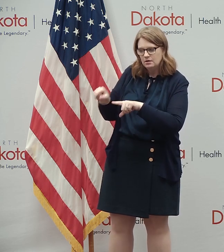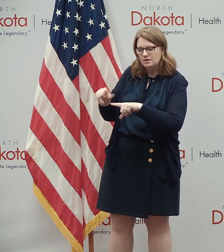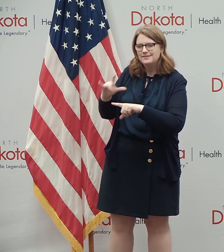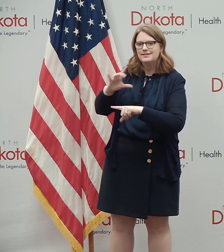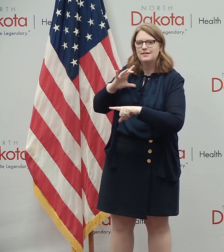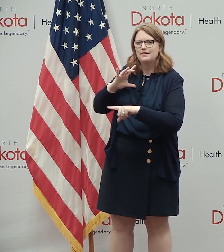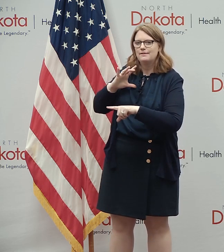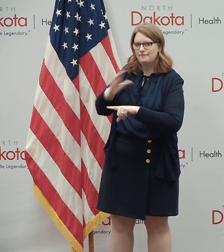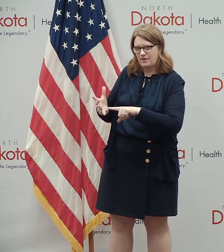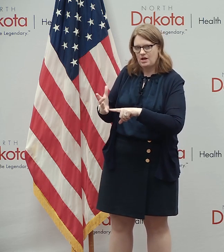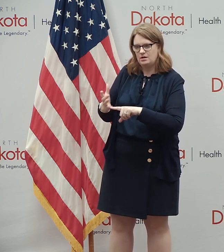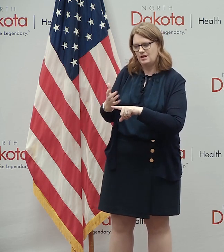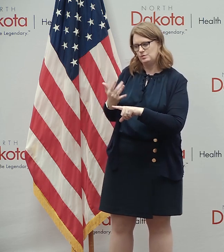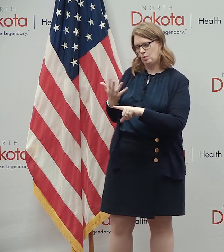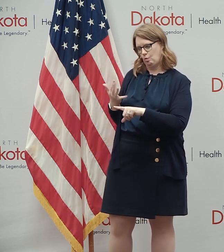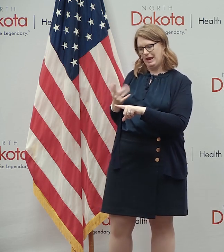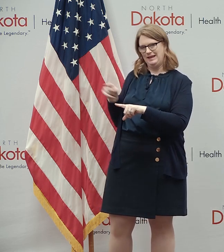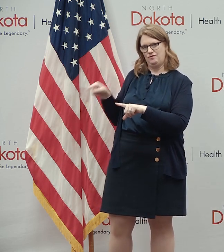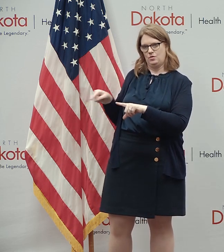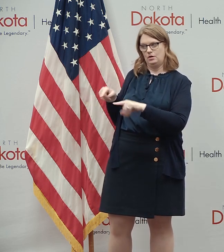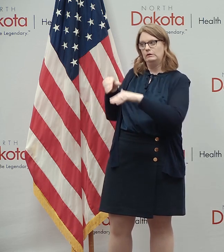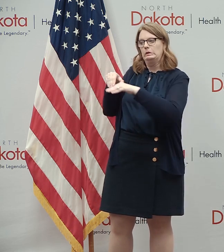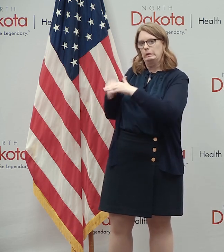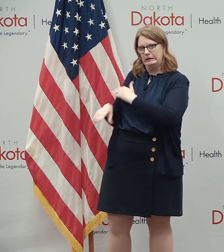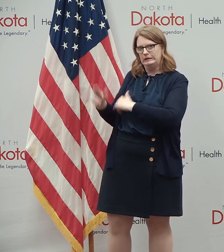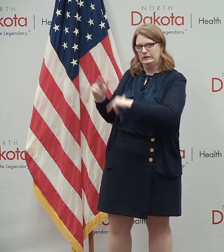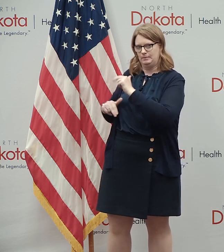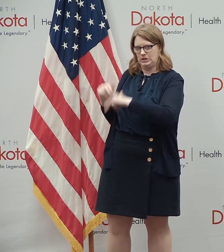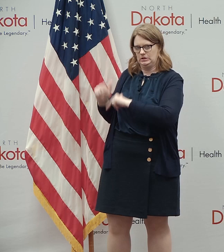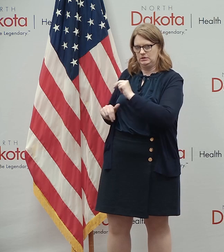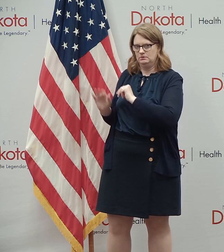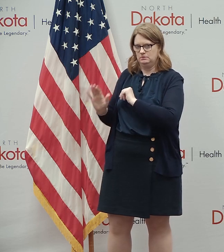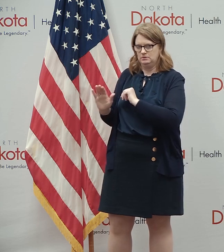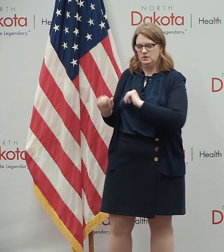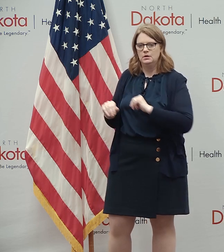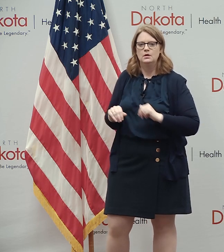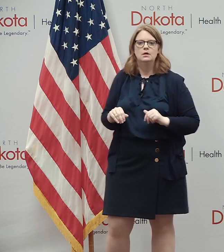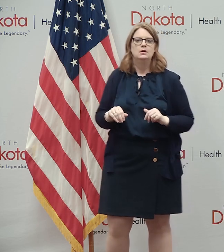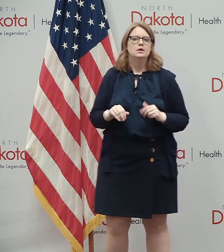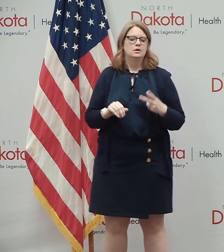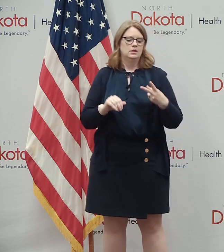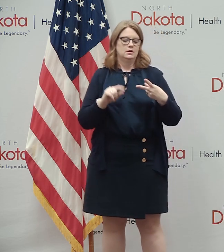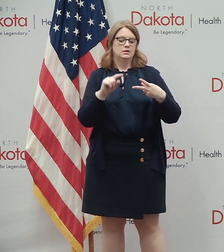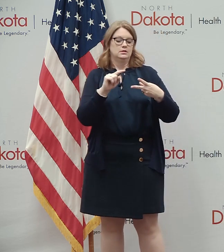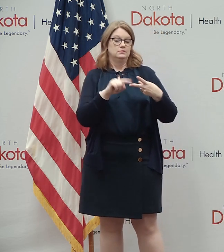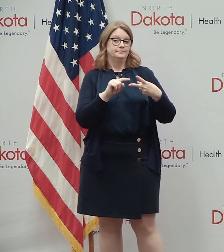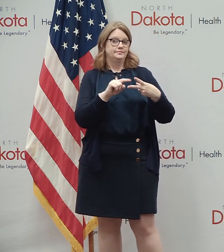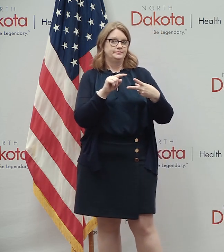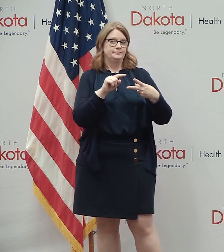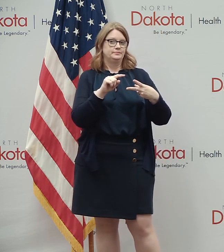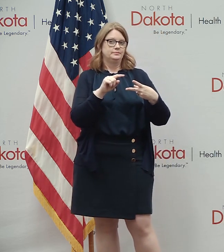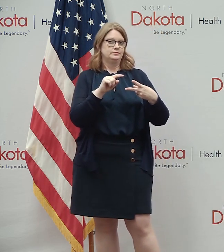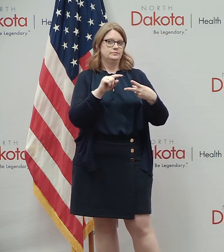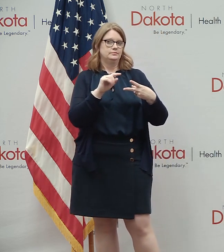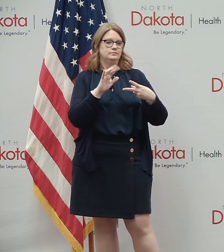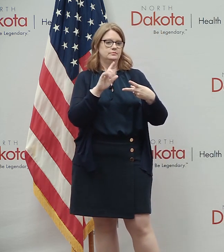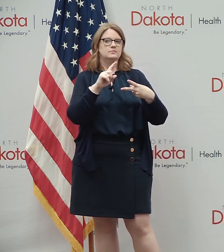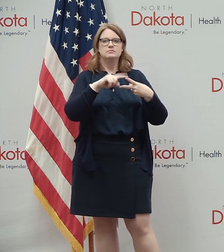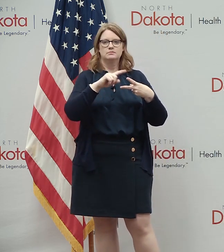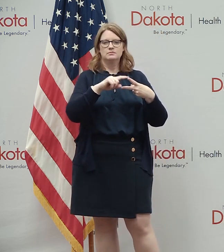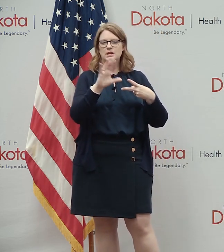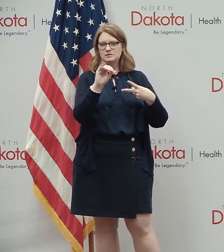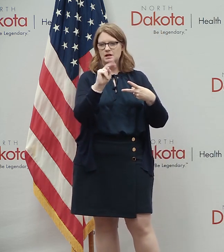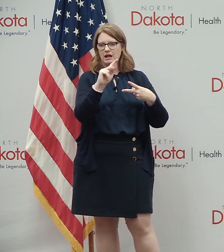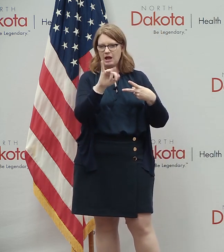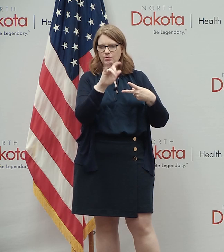do that while we're waiting for the indoor visitation. The second gating factor, if the first gating factor is the county,